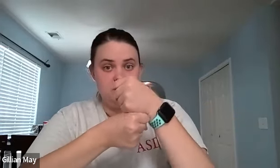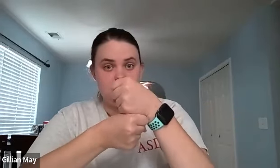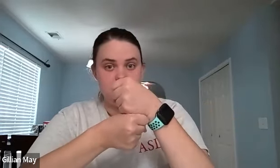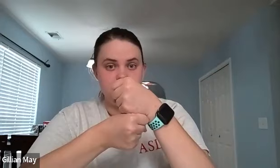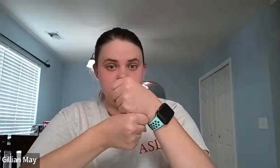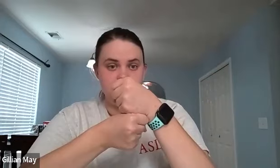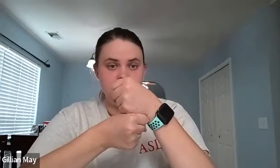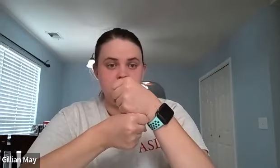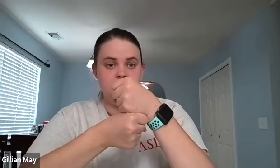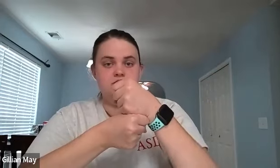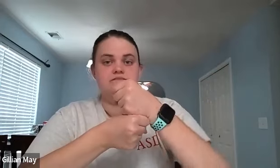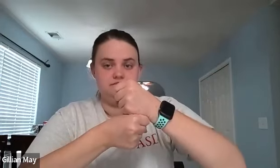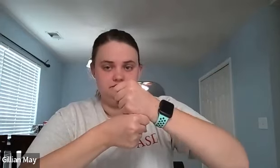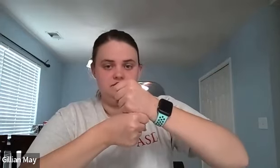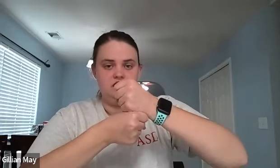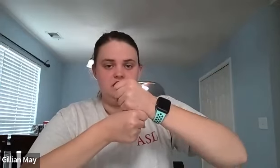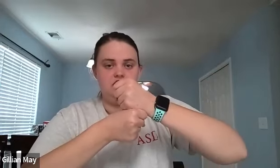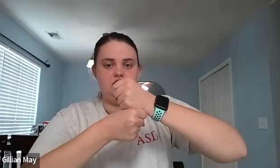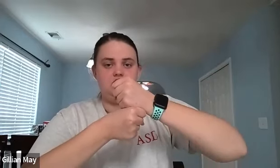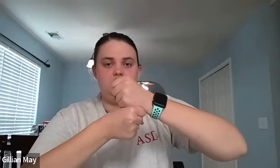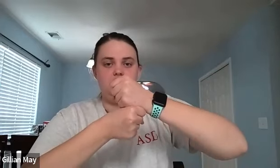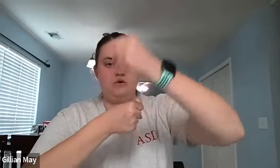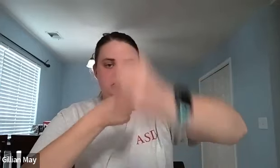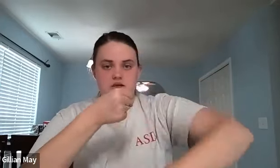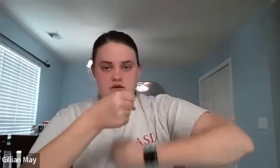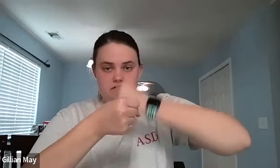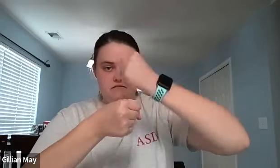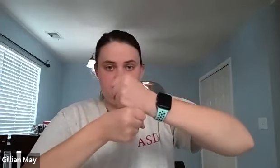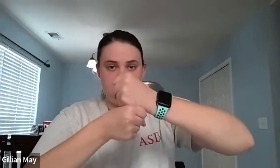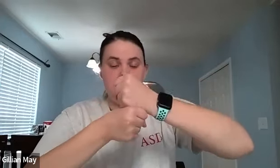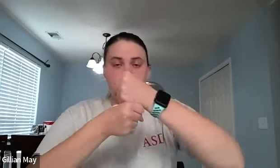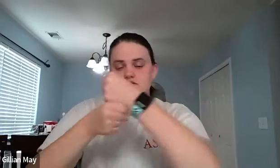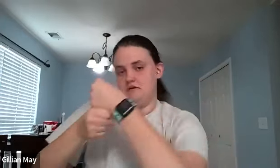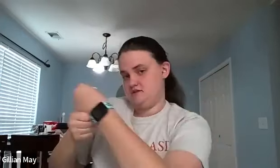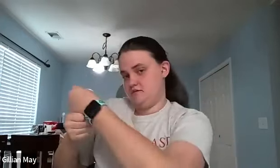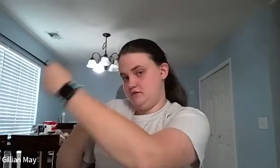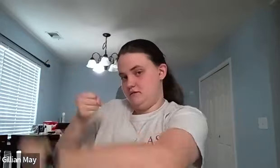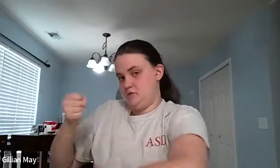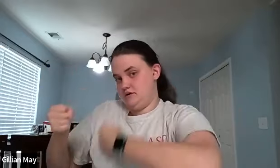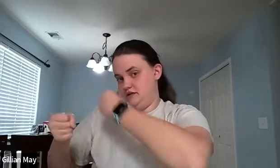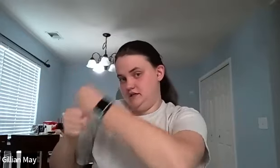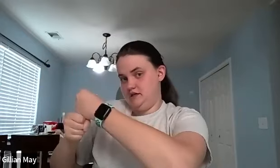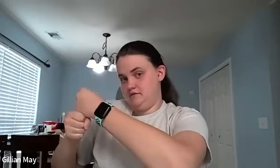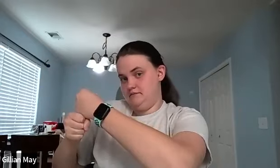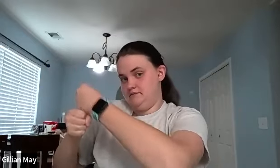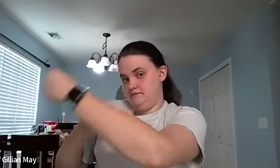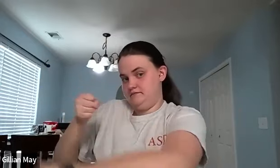top. And then you're going to go year. And you do want this one to go forward. Year.